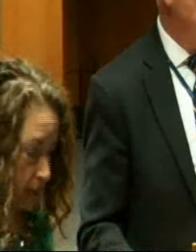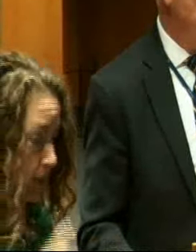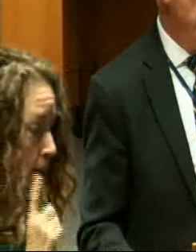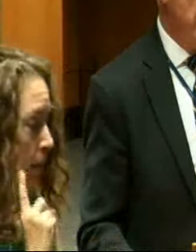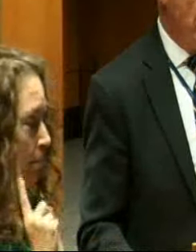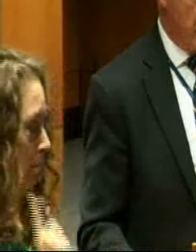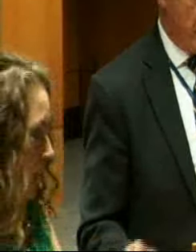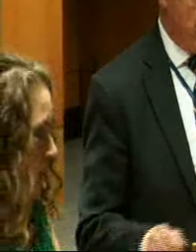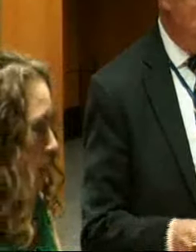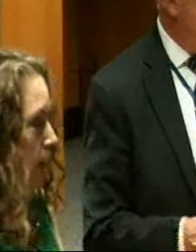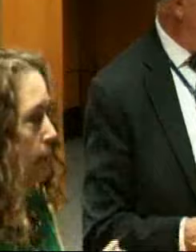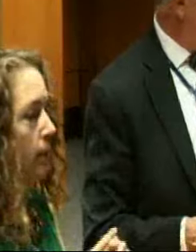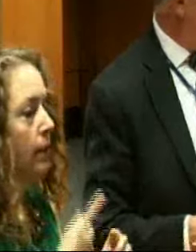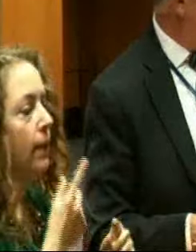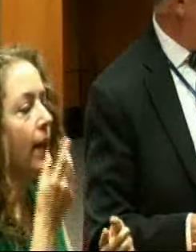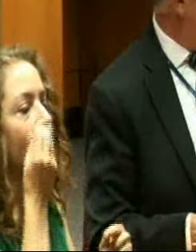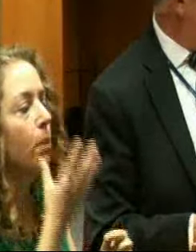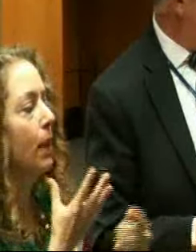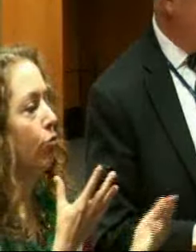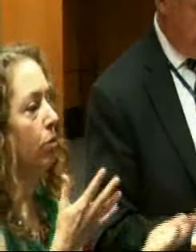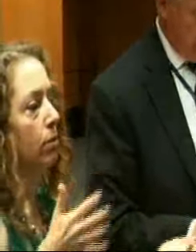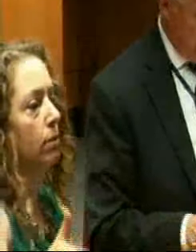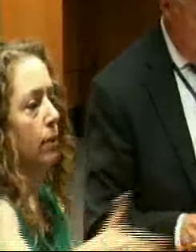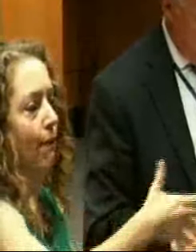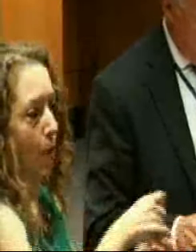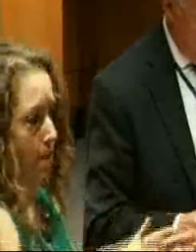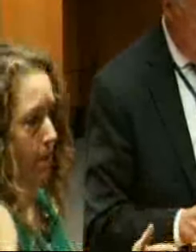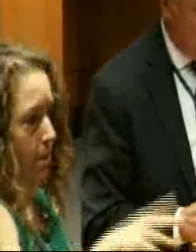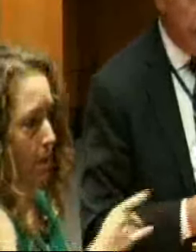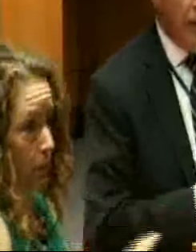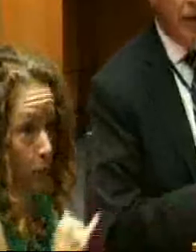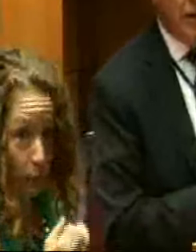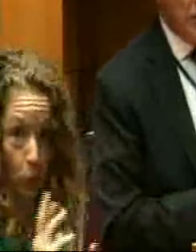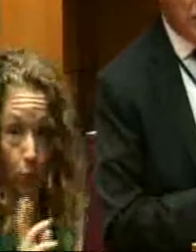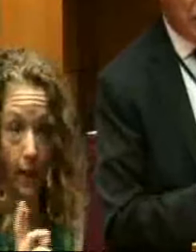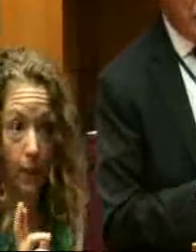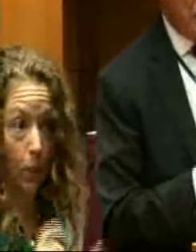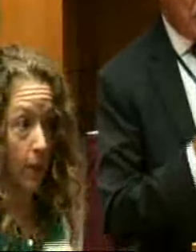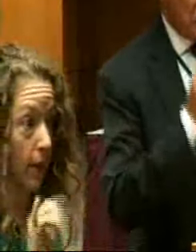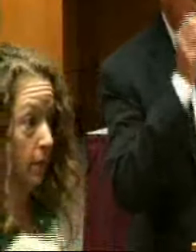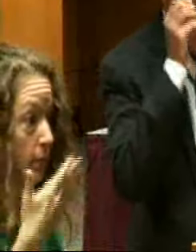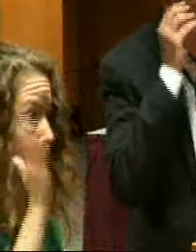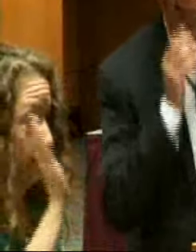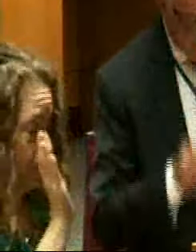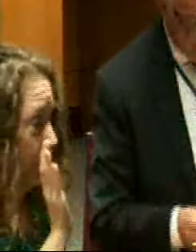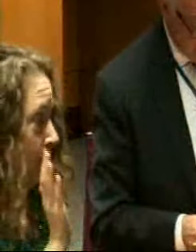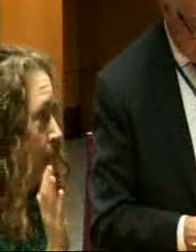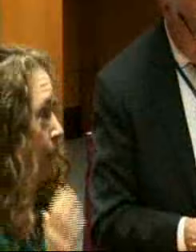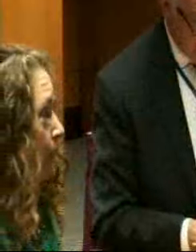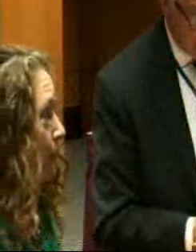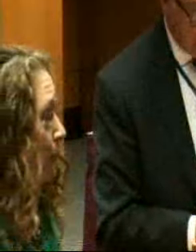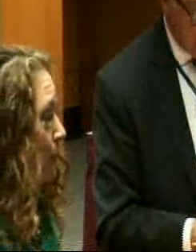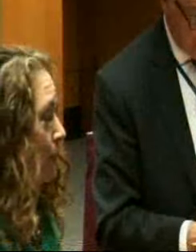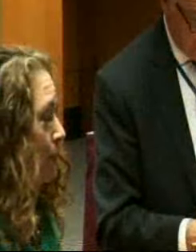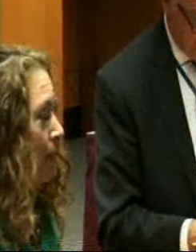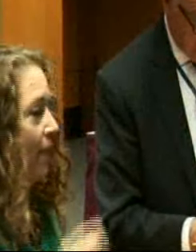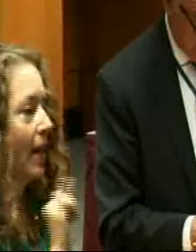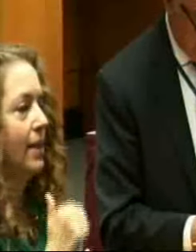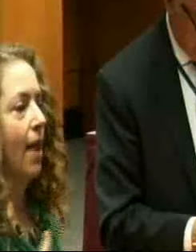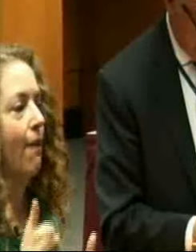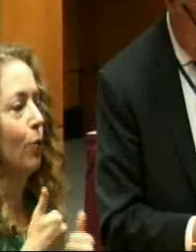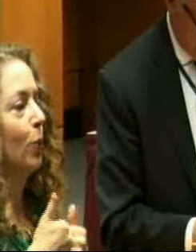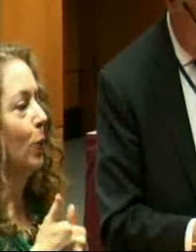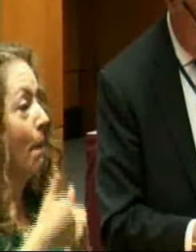the information that one gets from the public. So if we're ready to go on that one, this is going to be brought to you via live remote